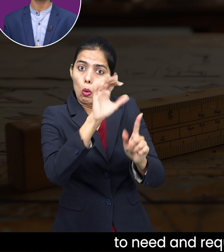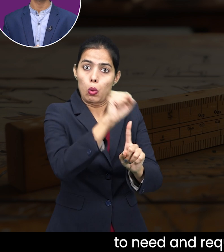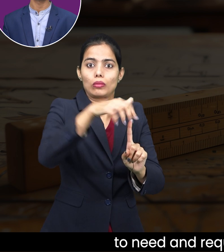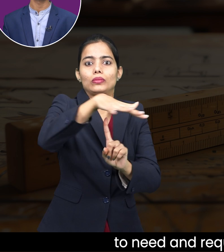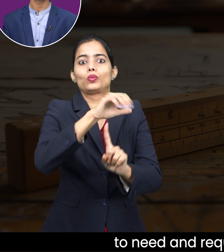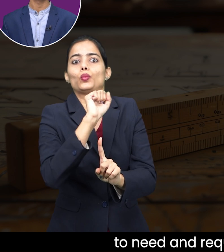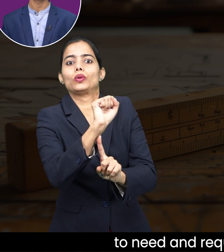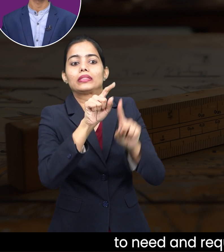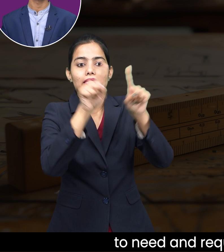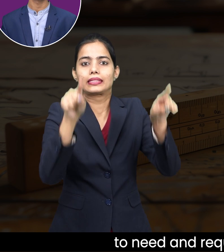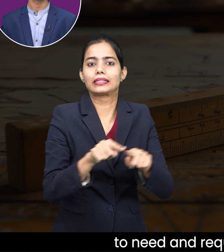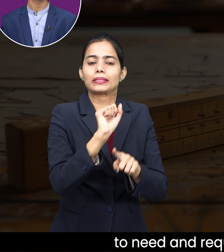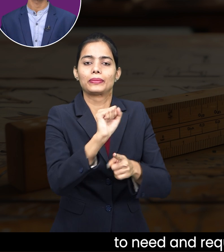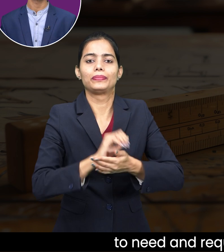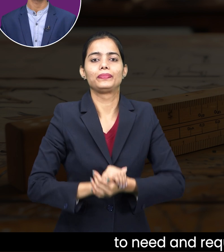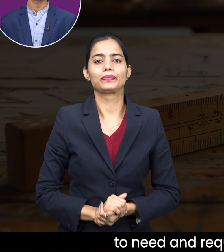situation.